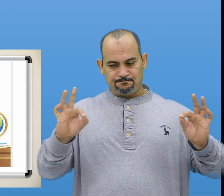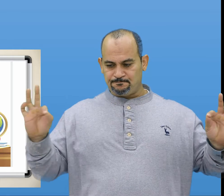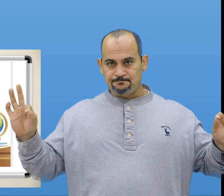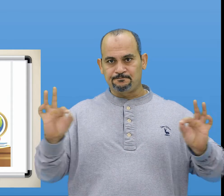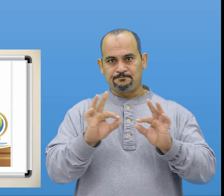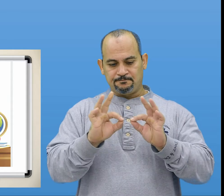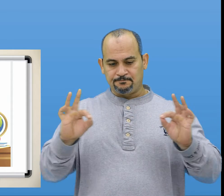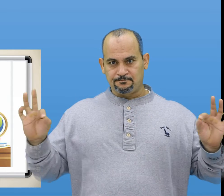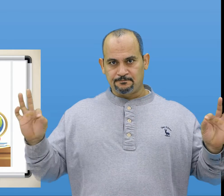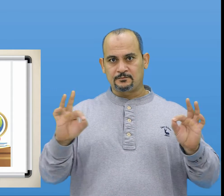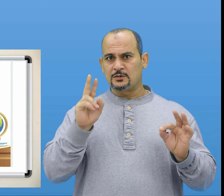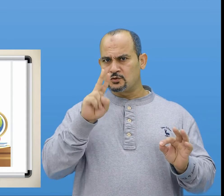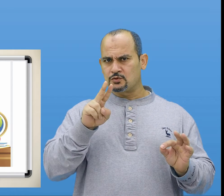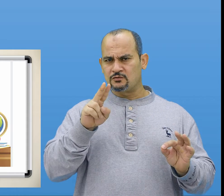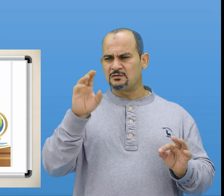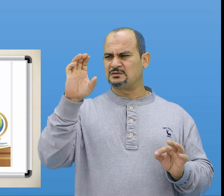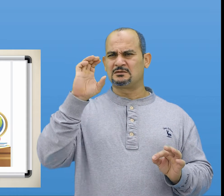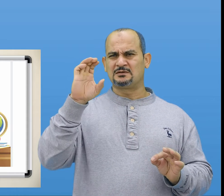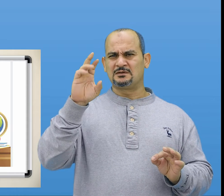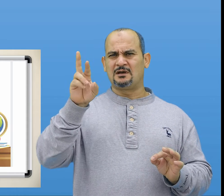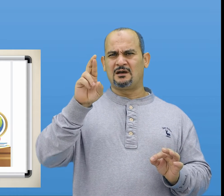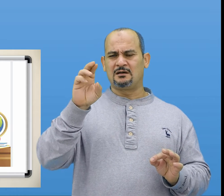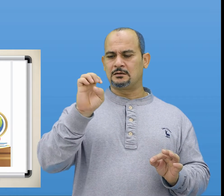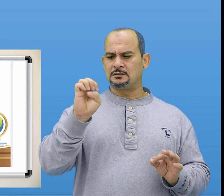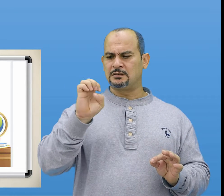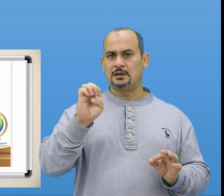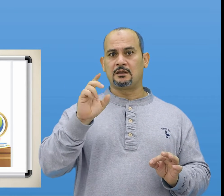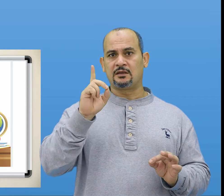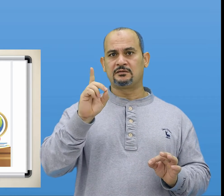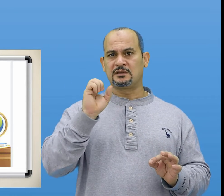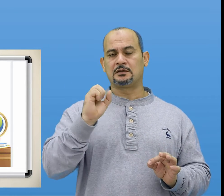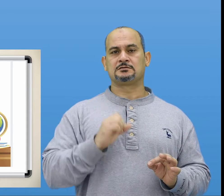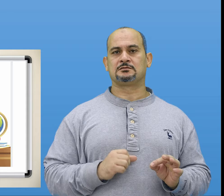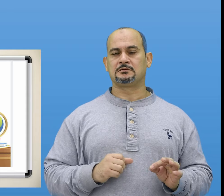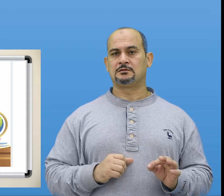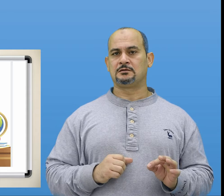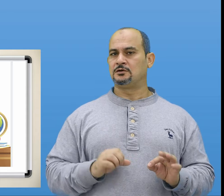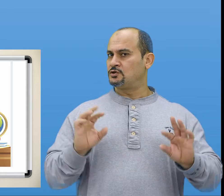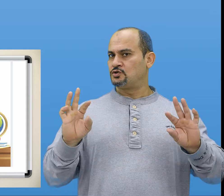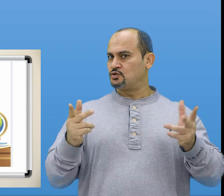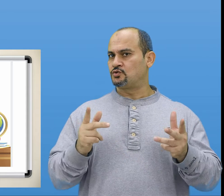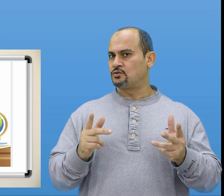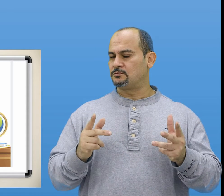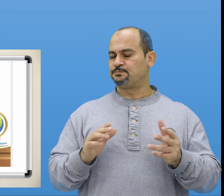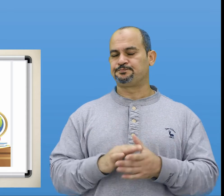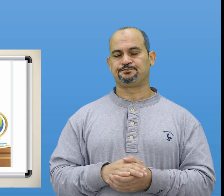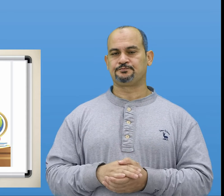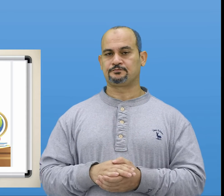formal words and we have street traffic. And we have a beautiful design that exists here